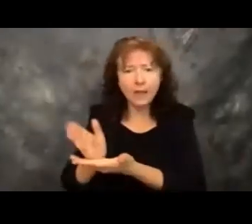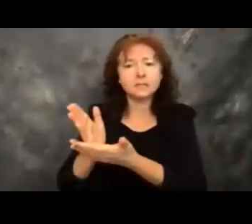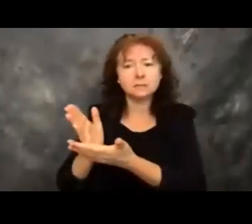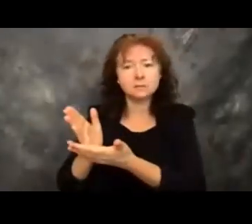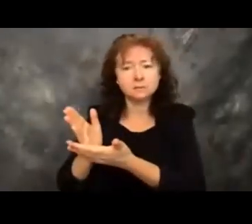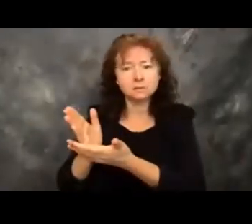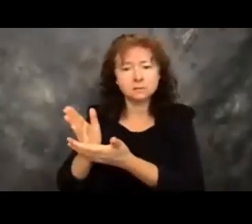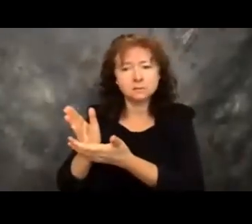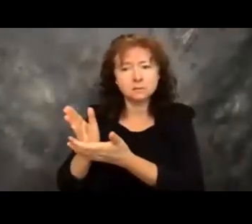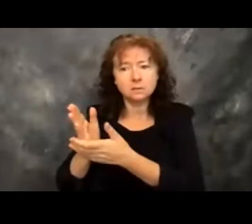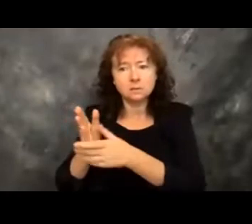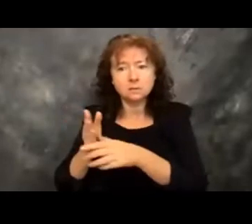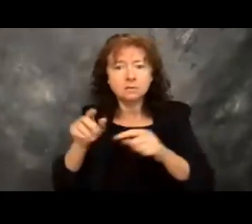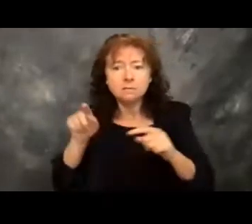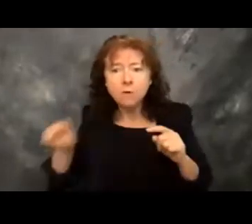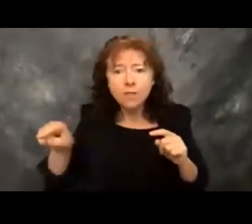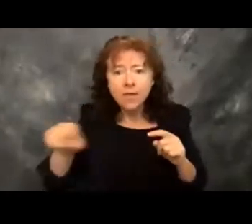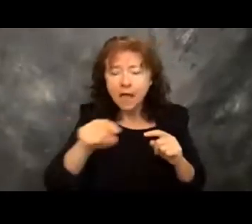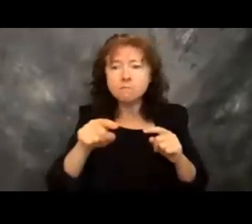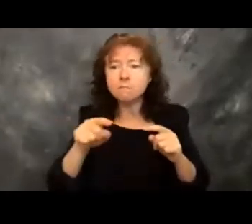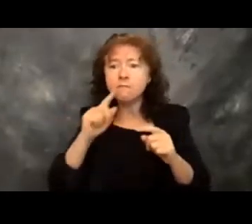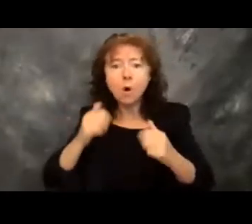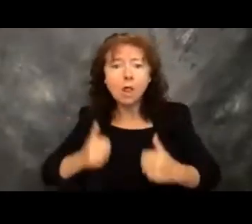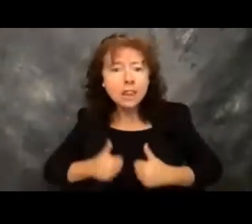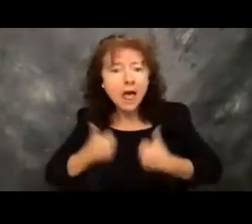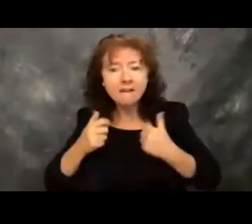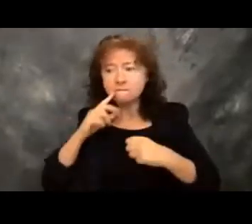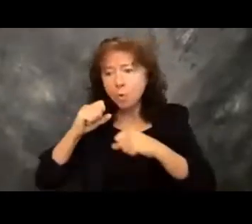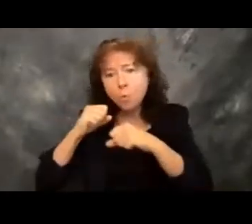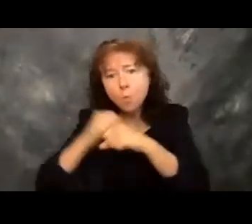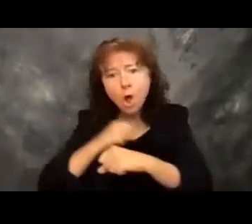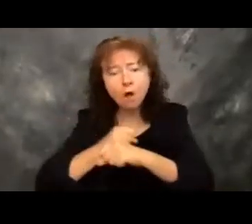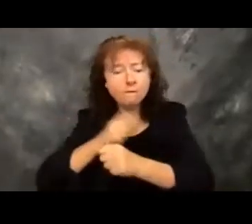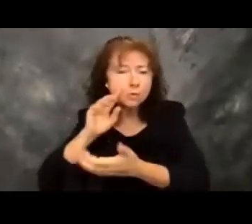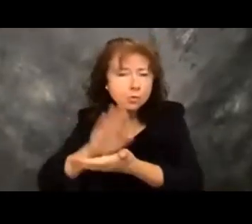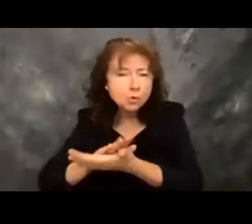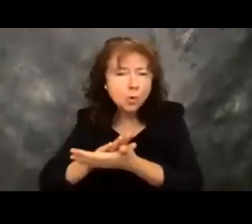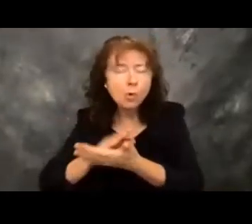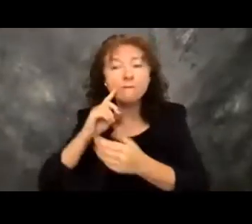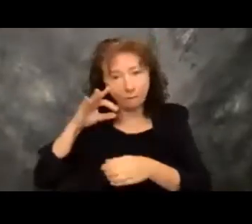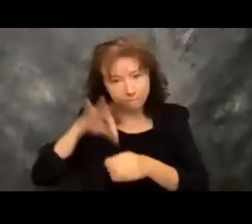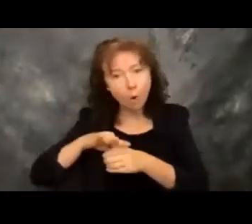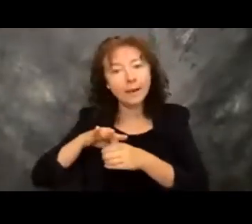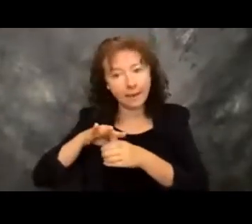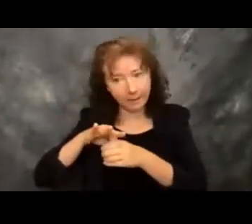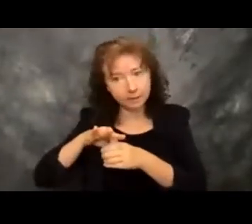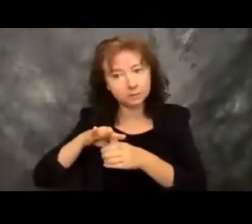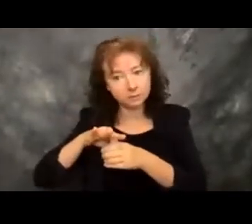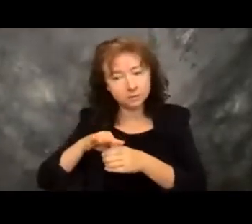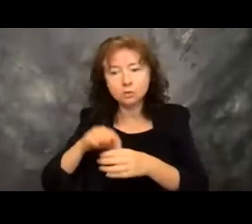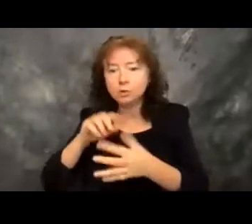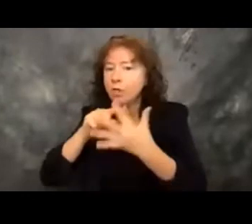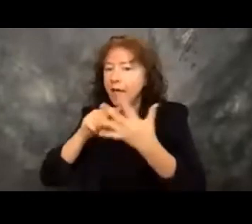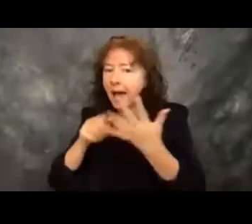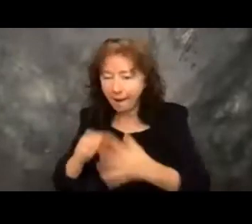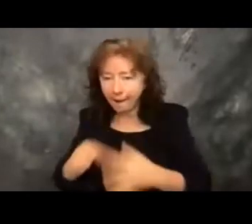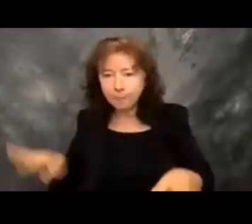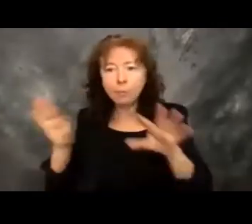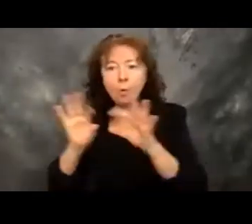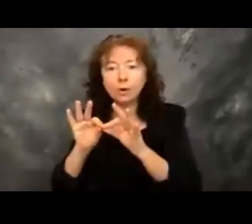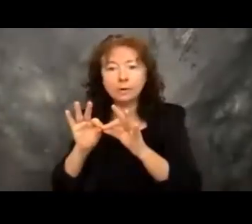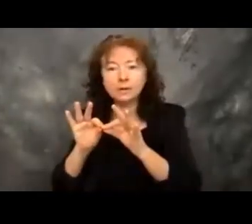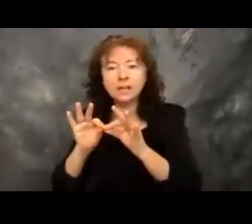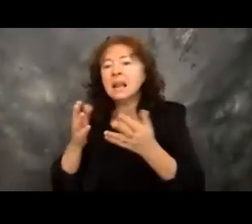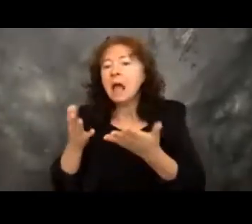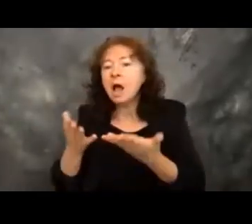for right to voting. Therefore, we're just keeping forward. Thank you very much for opportunity to talk to you and to